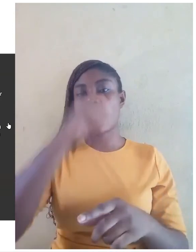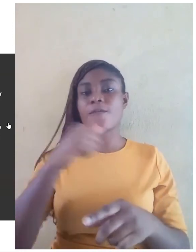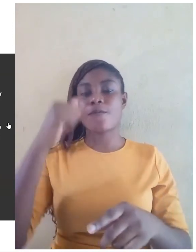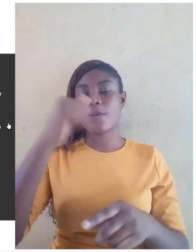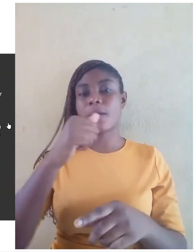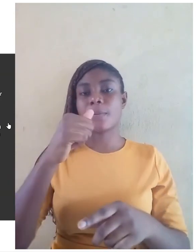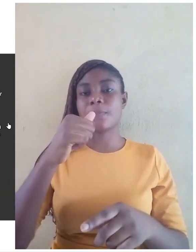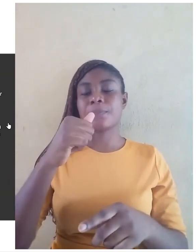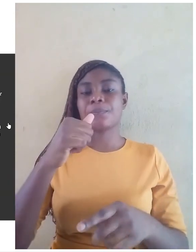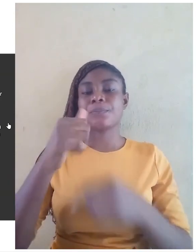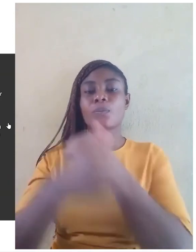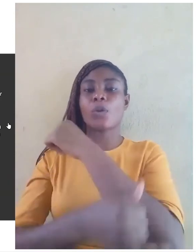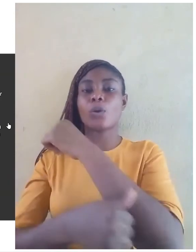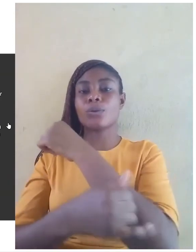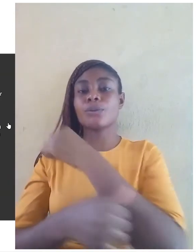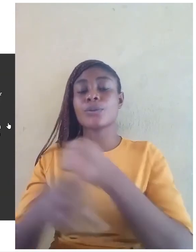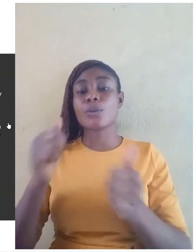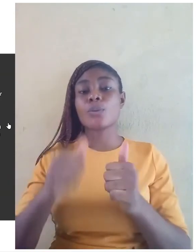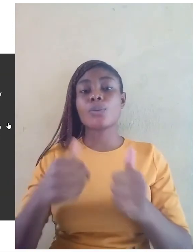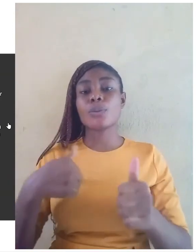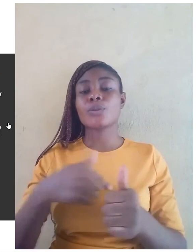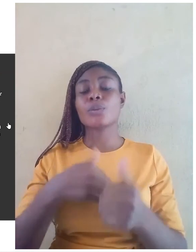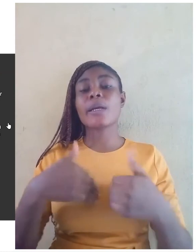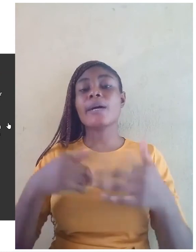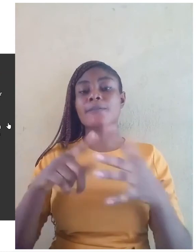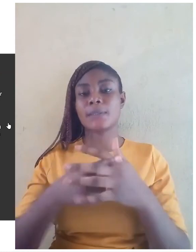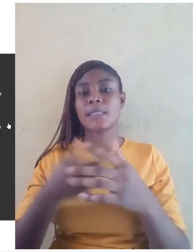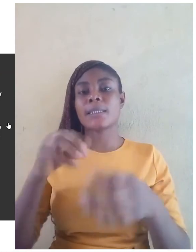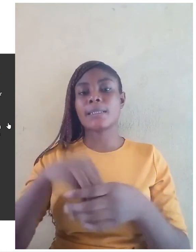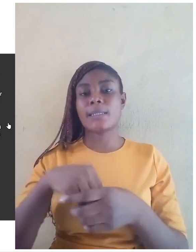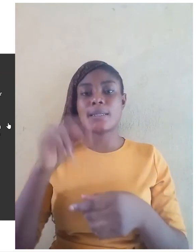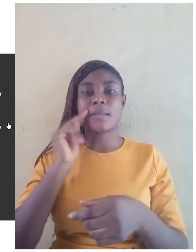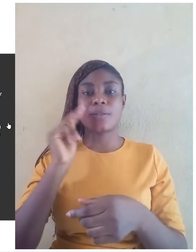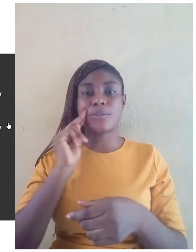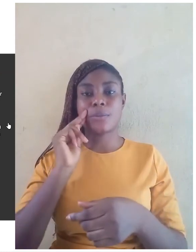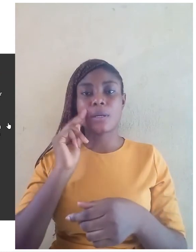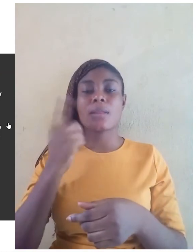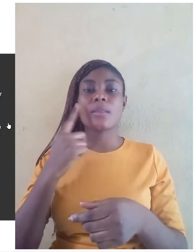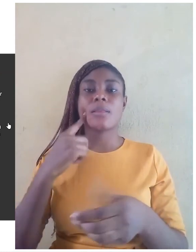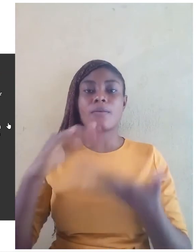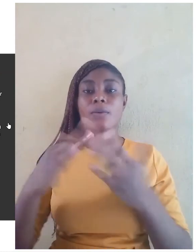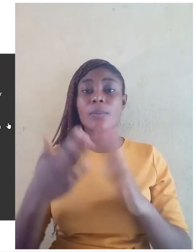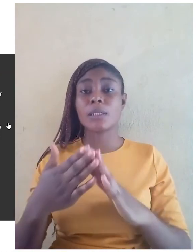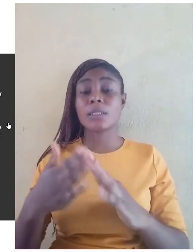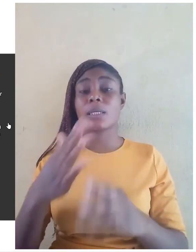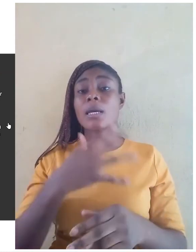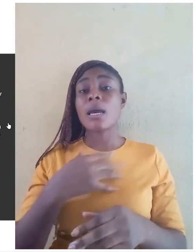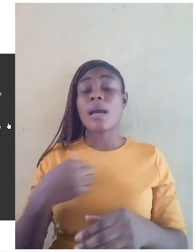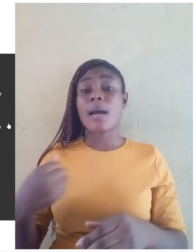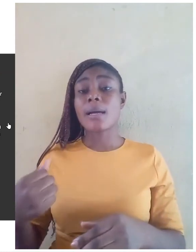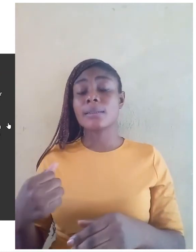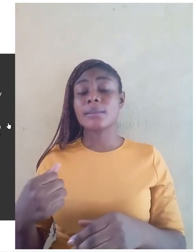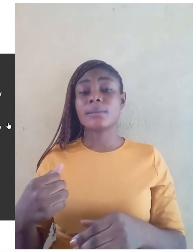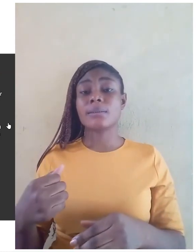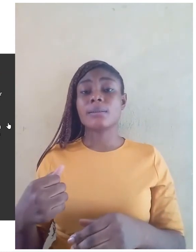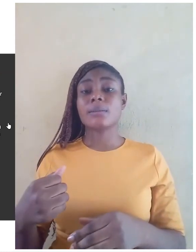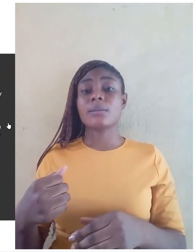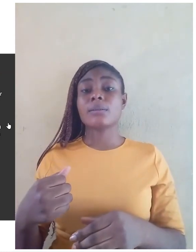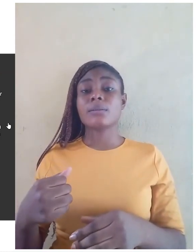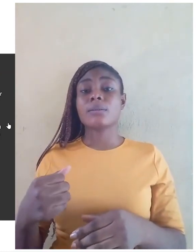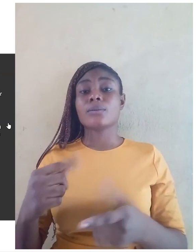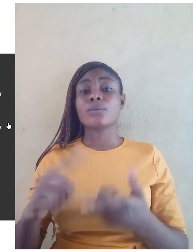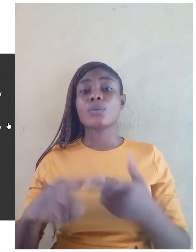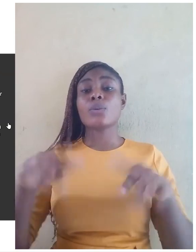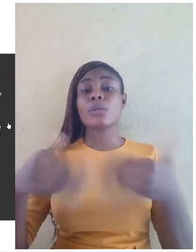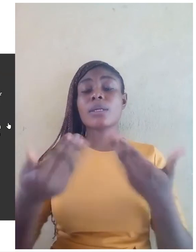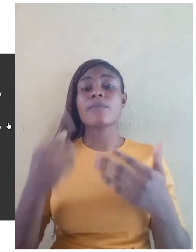countries, which we have started with Nigerian deaf community, and to give the deaf children